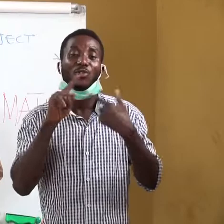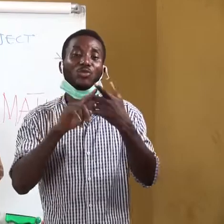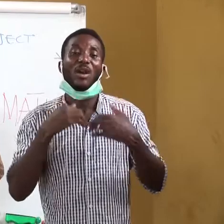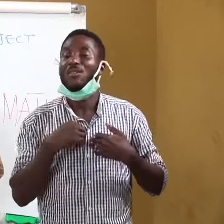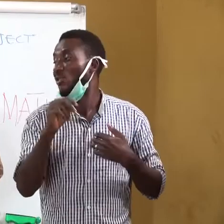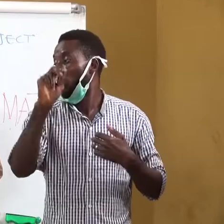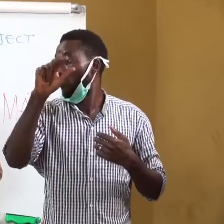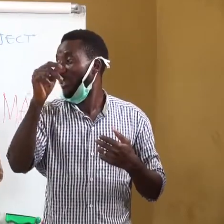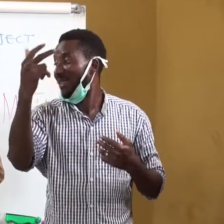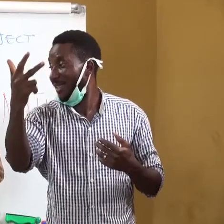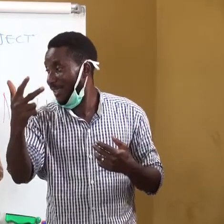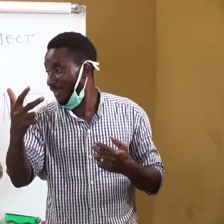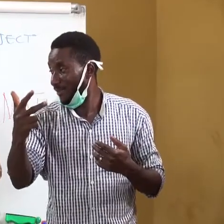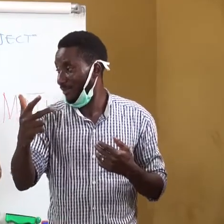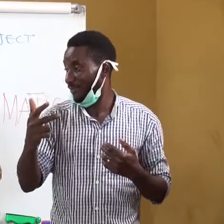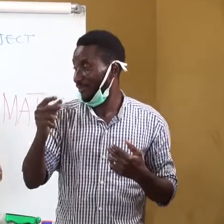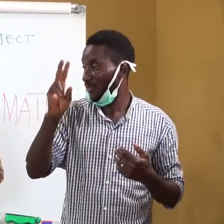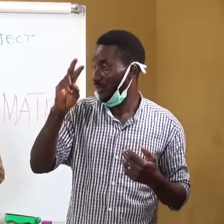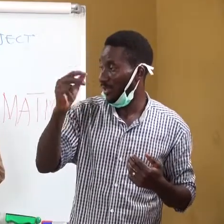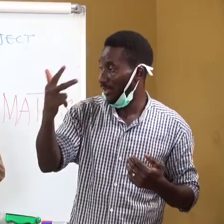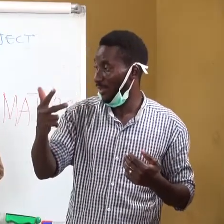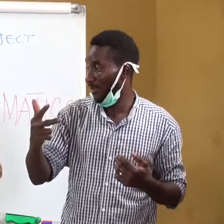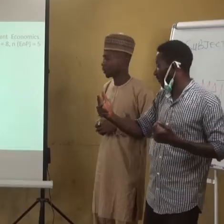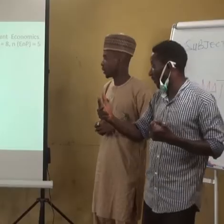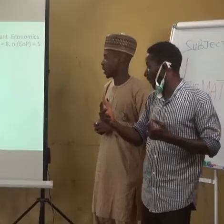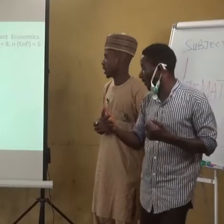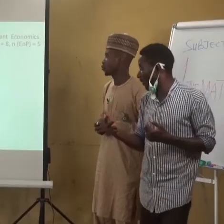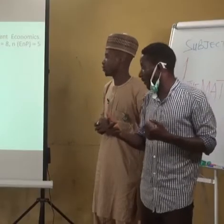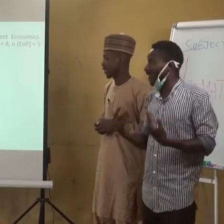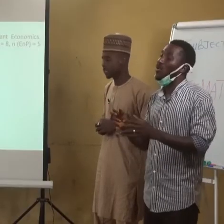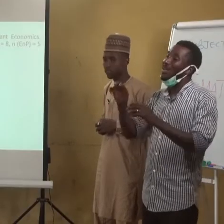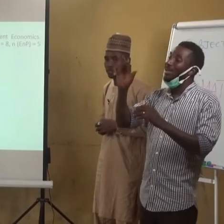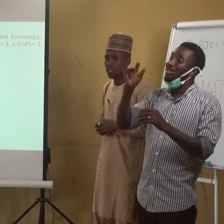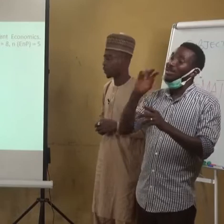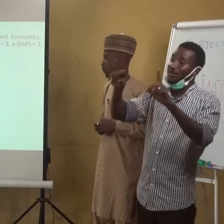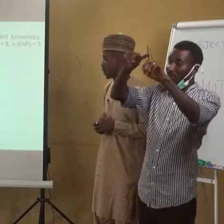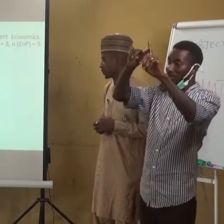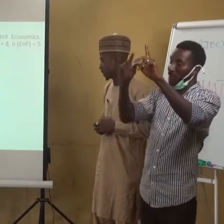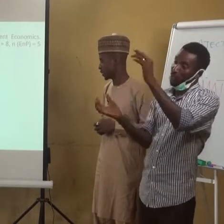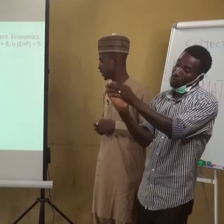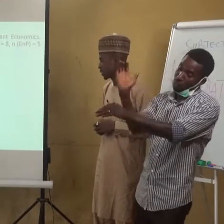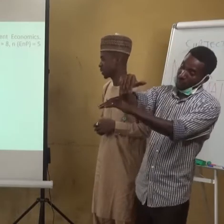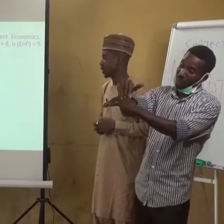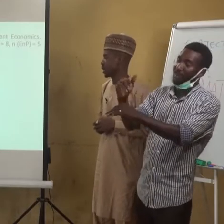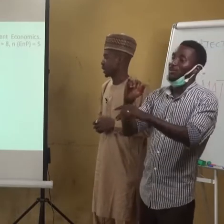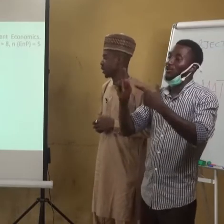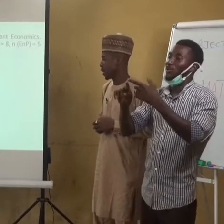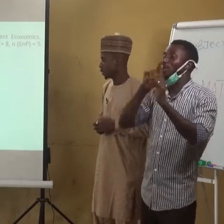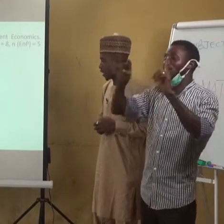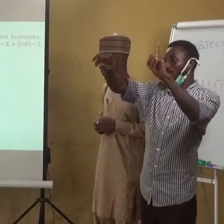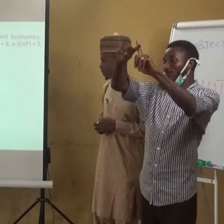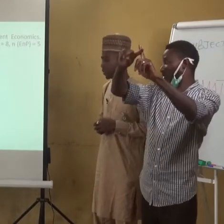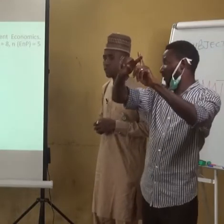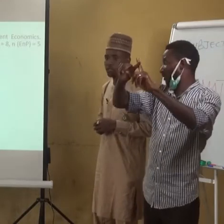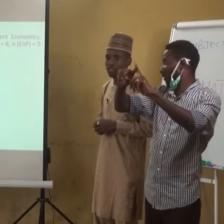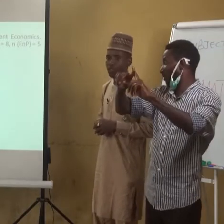23. 13 is positive. If it crosses the equality sign, it will be negative. Then we have minus 13. Then minus